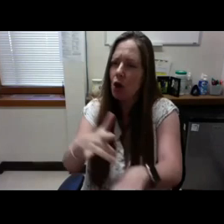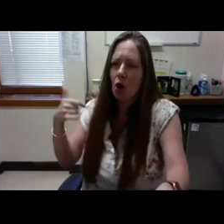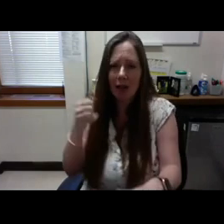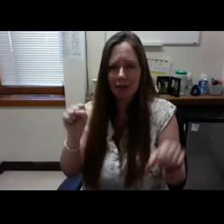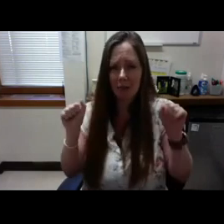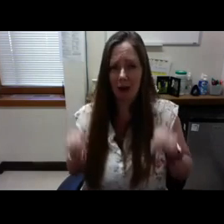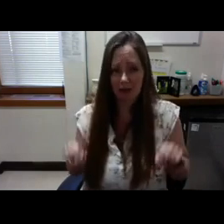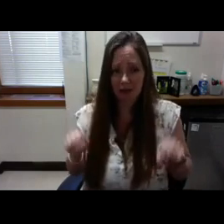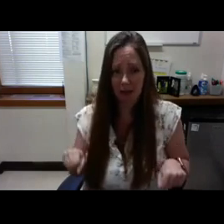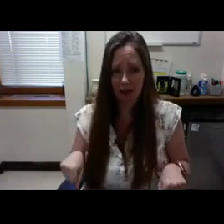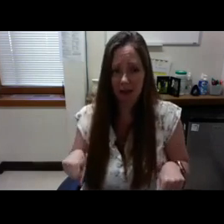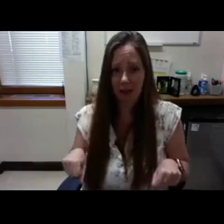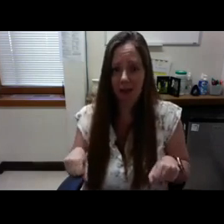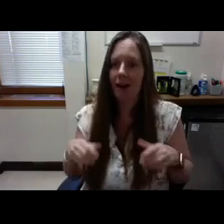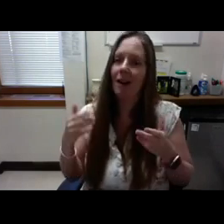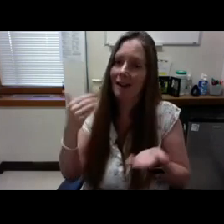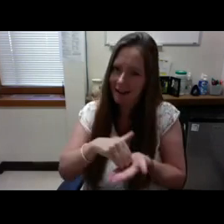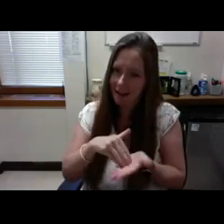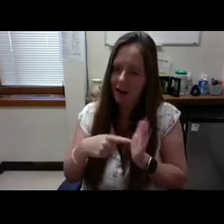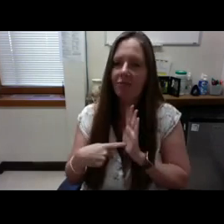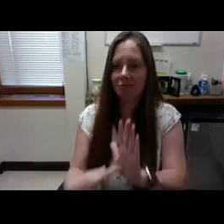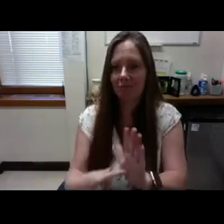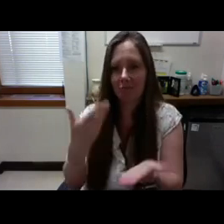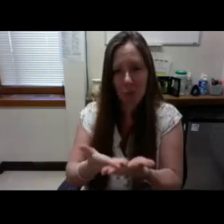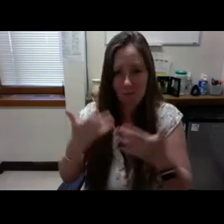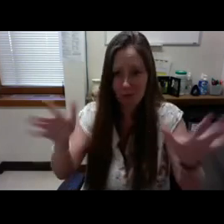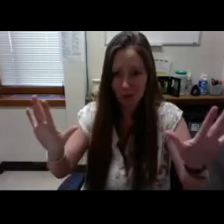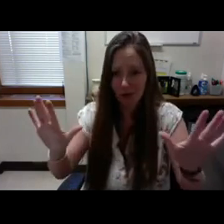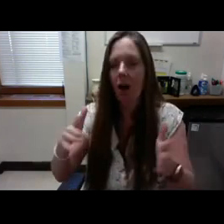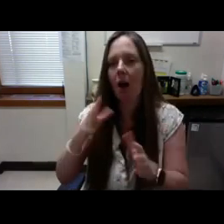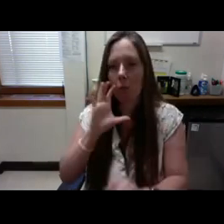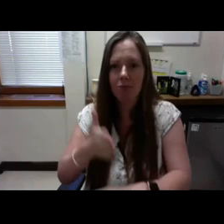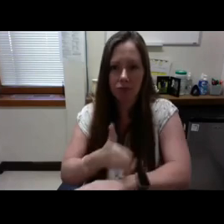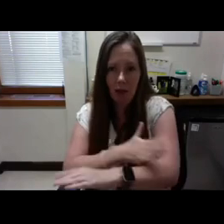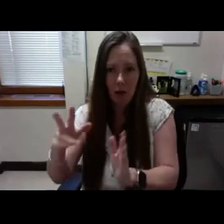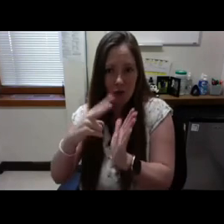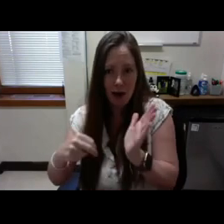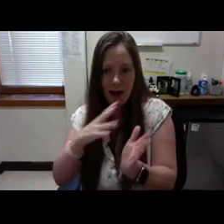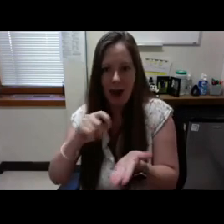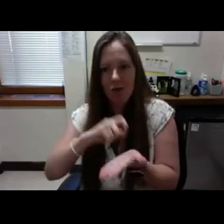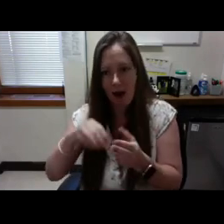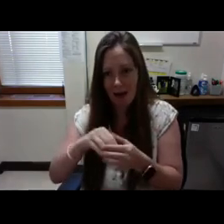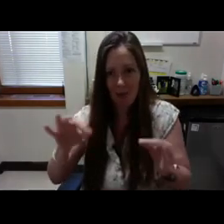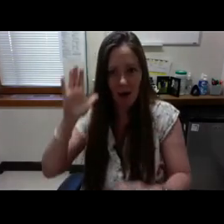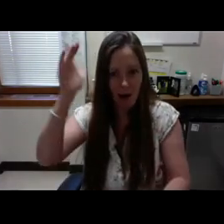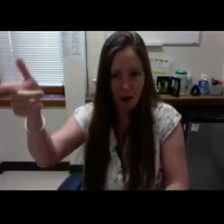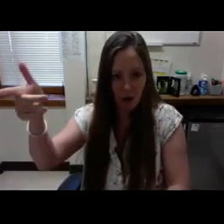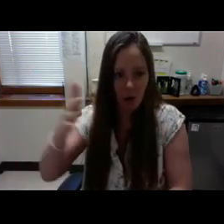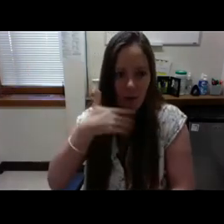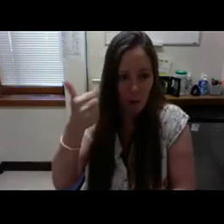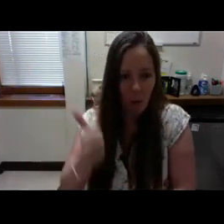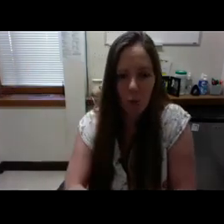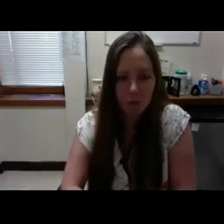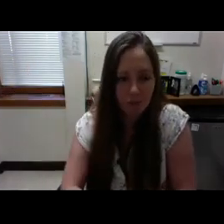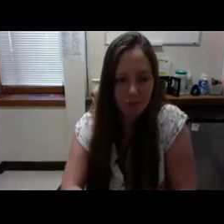because the more exposure and the earlier that exposure, the better the results. And we have evidence of that, that will improve their reading and